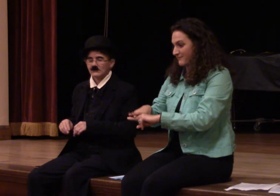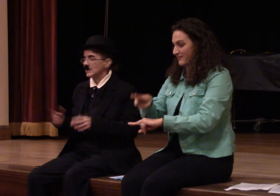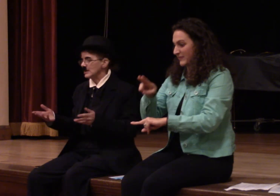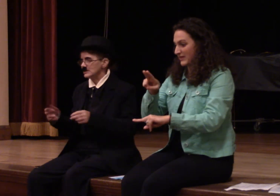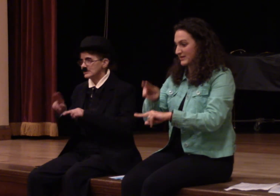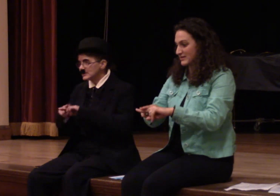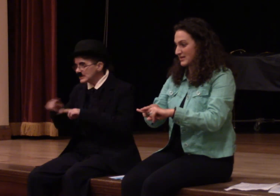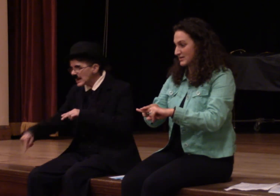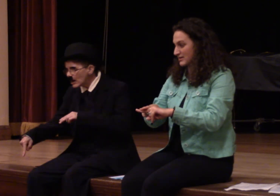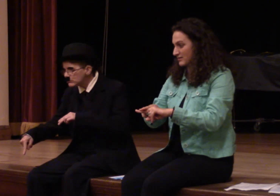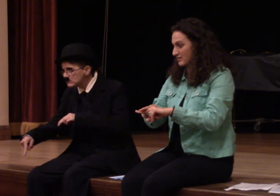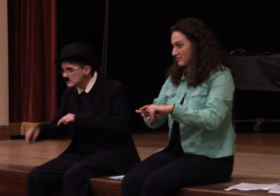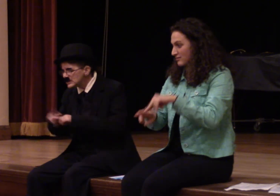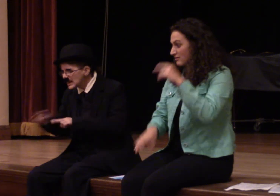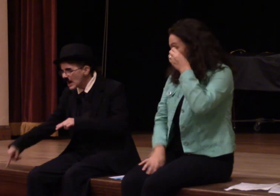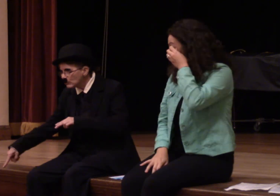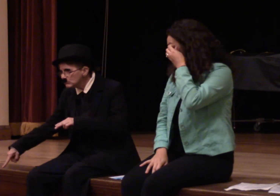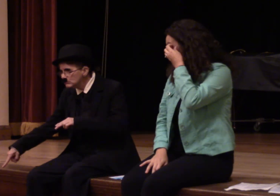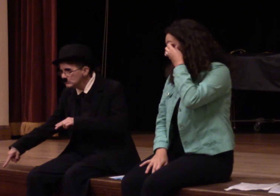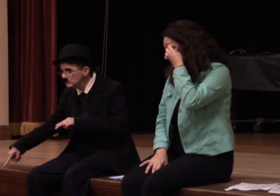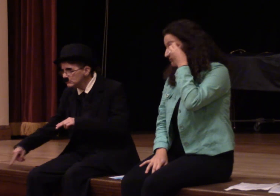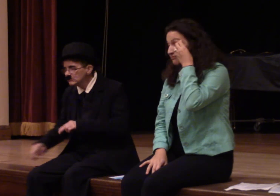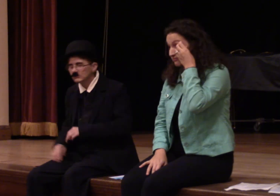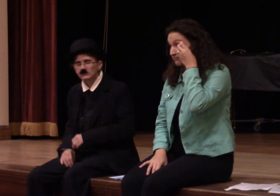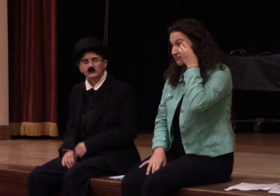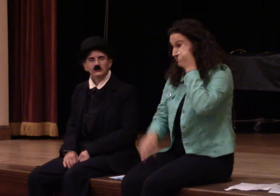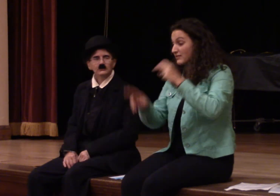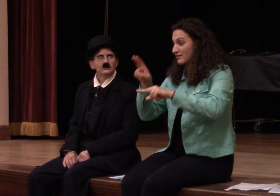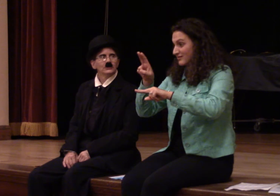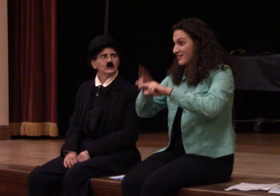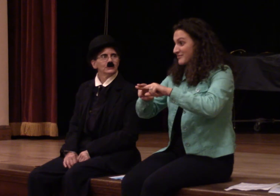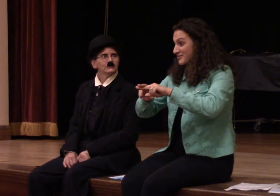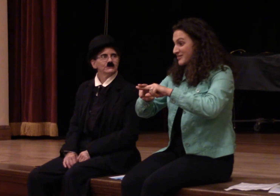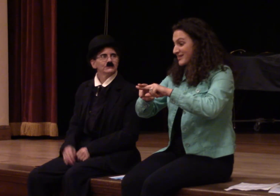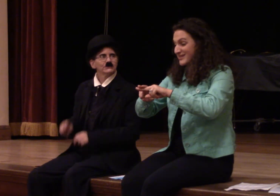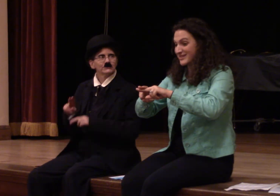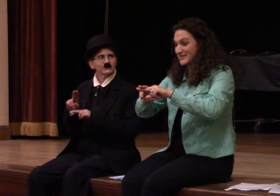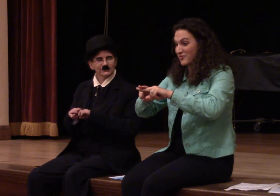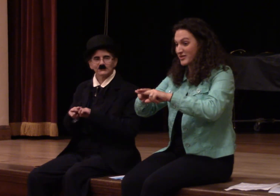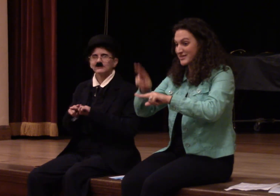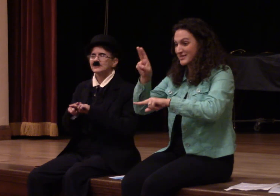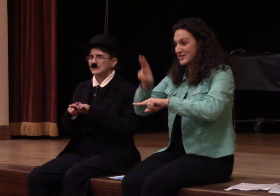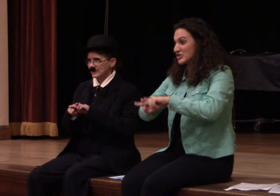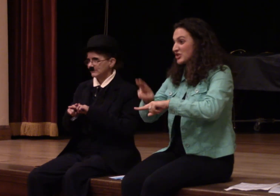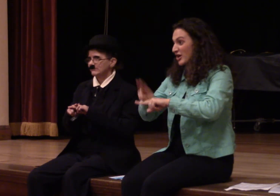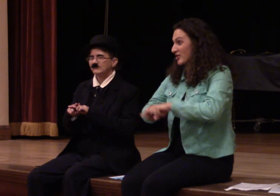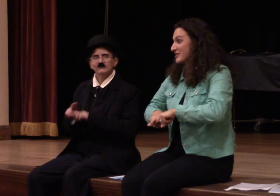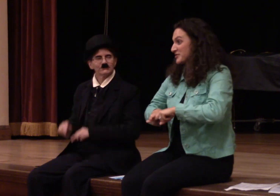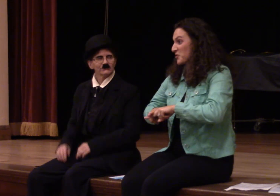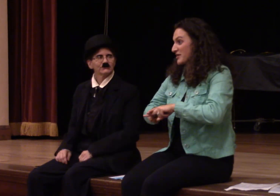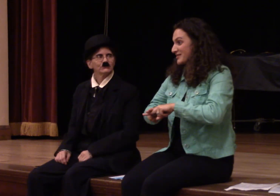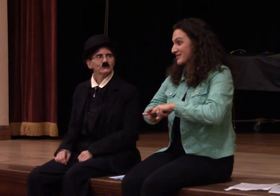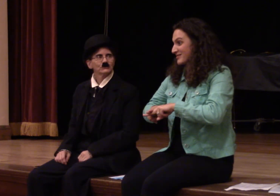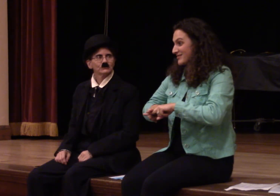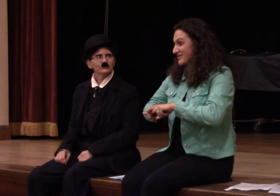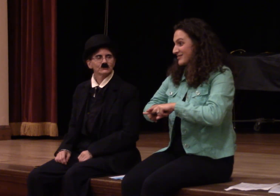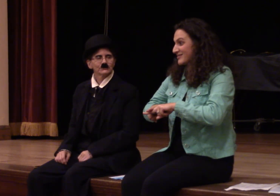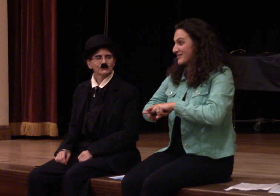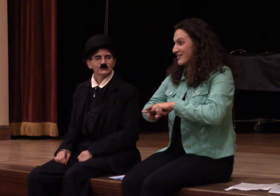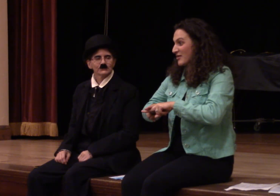Like, sit down, sit down. Yeah. Yep, so sit is once, chair is twice. And what